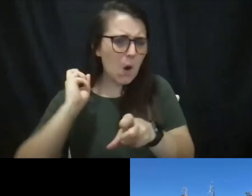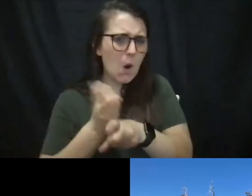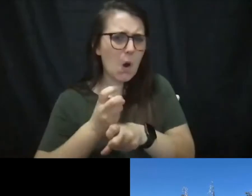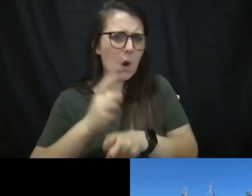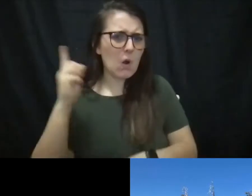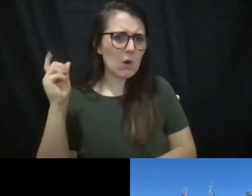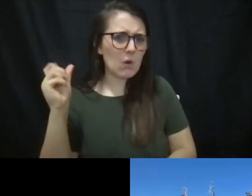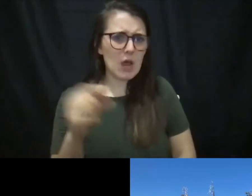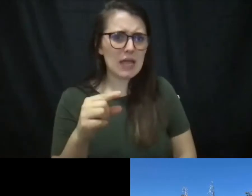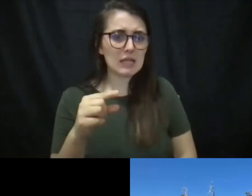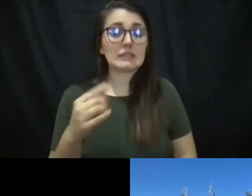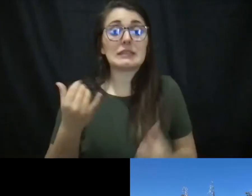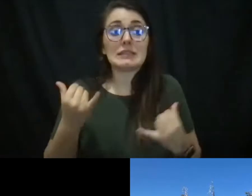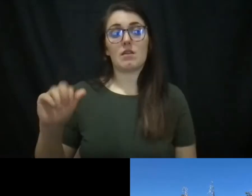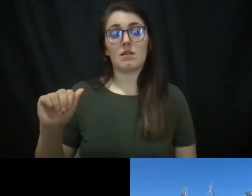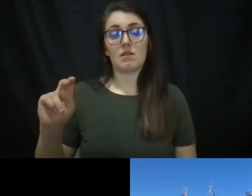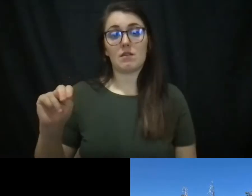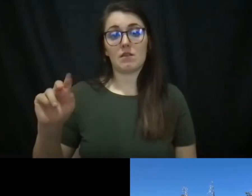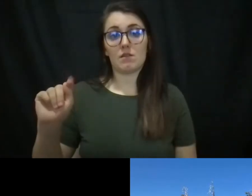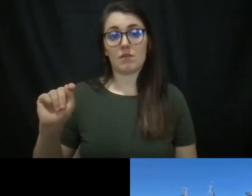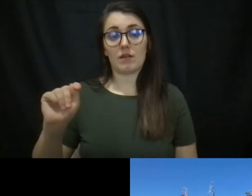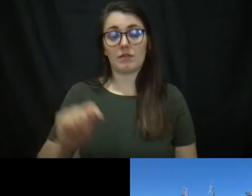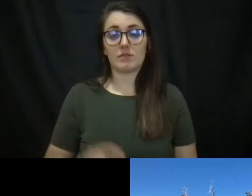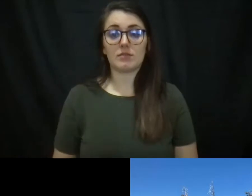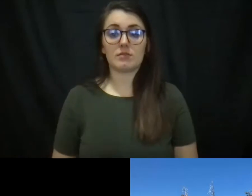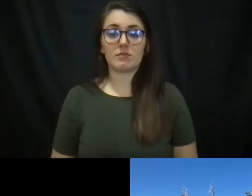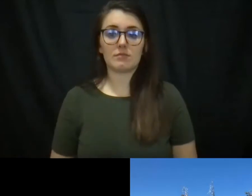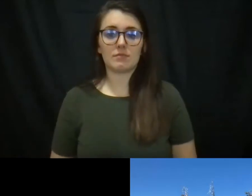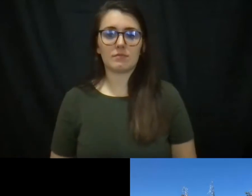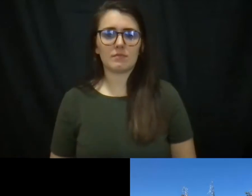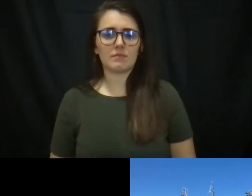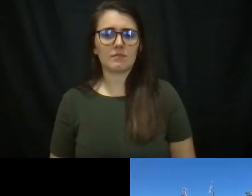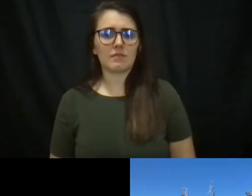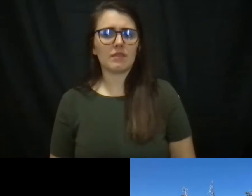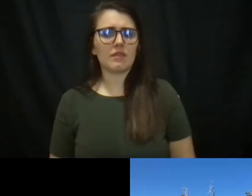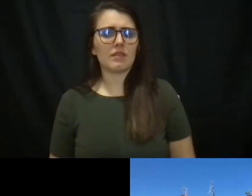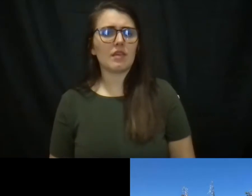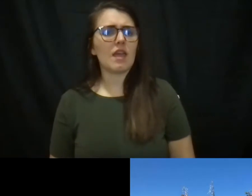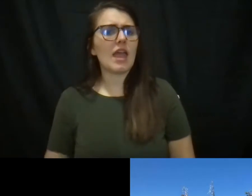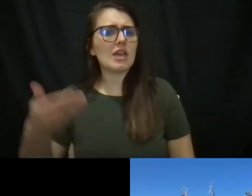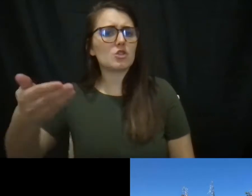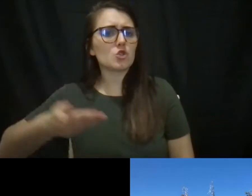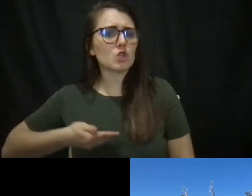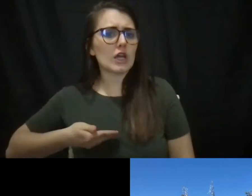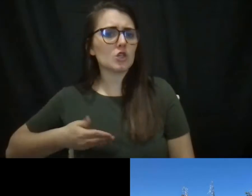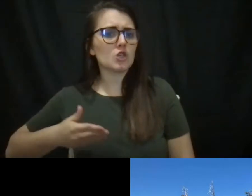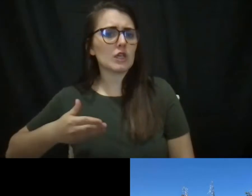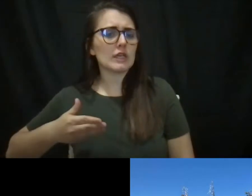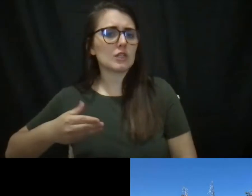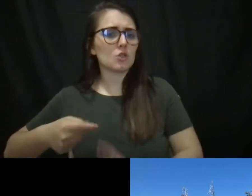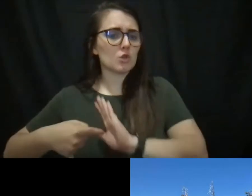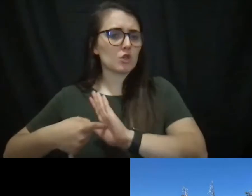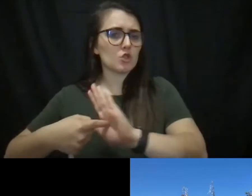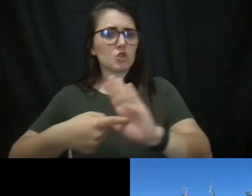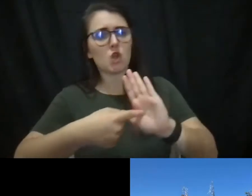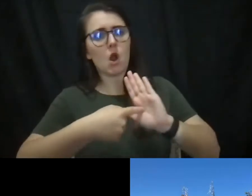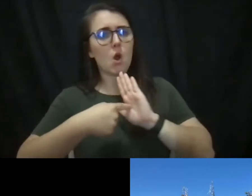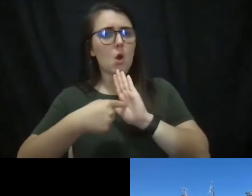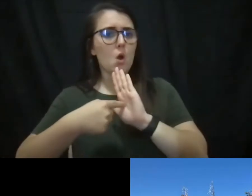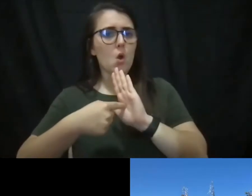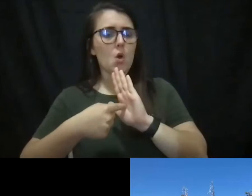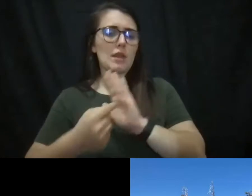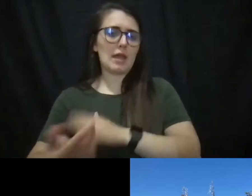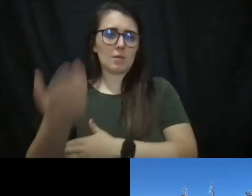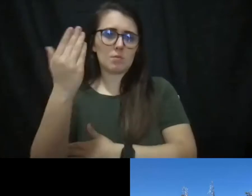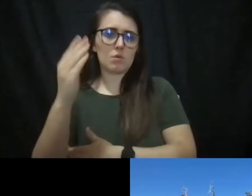do a couple more? How about Grant? How would you play the introduction to a show like Morning Edition or All